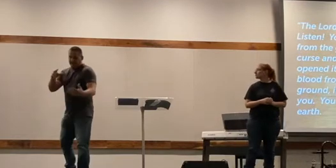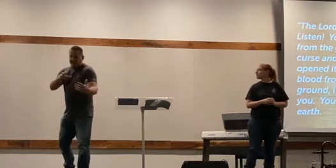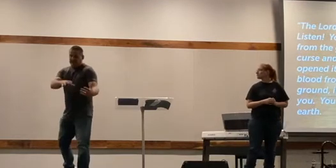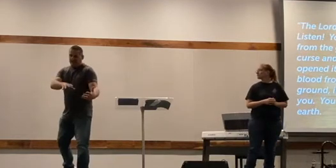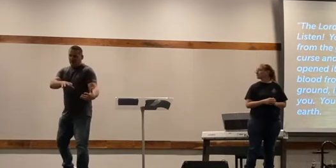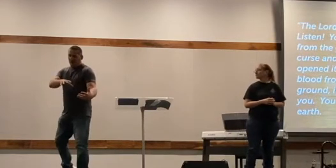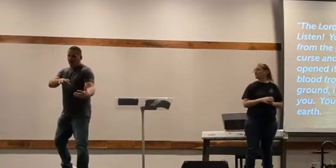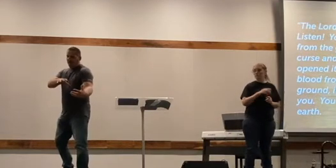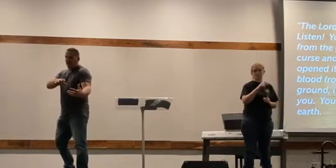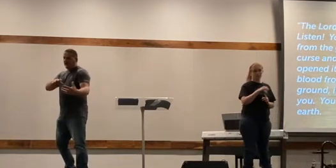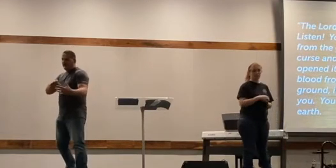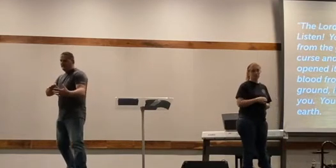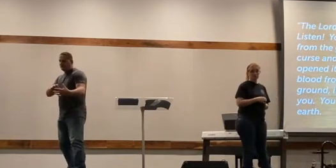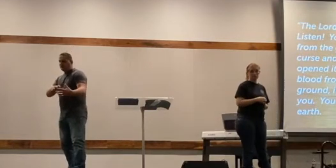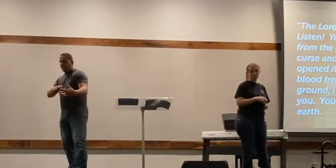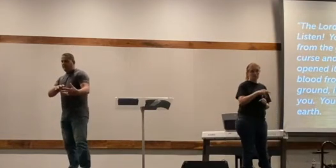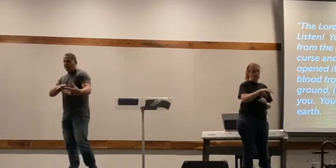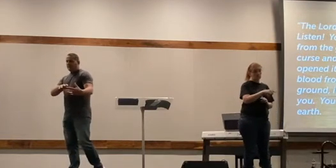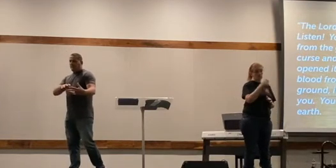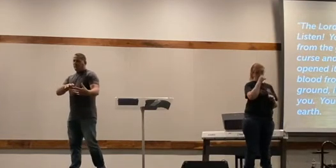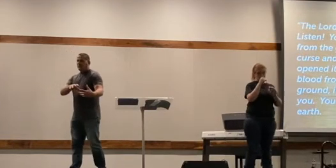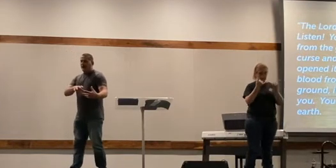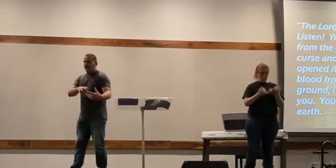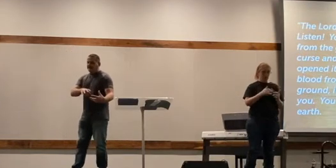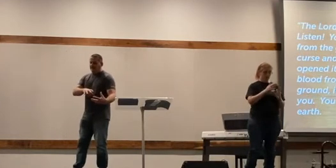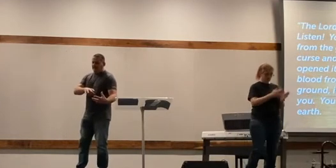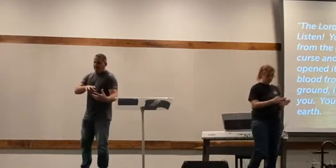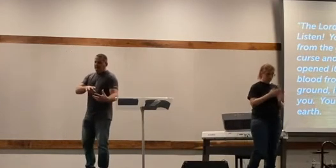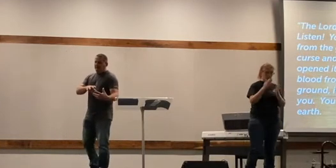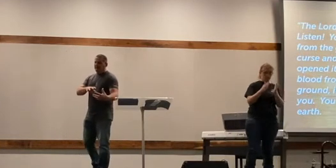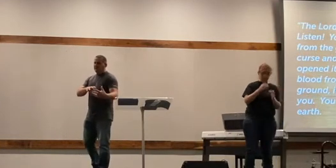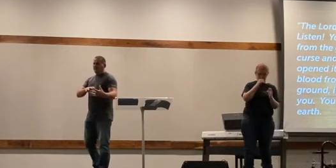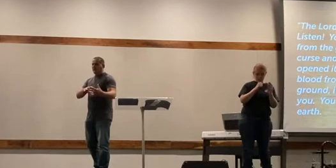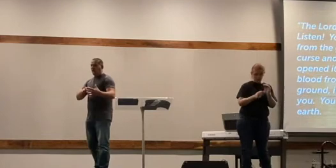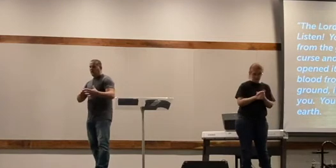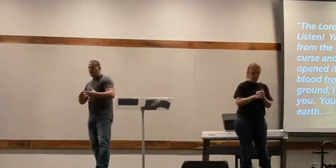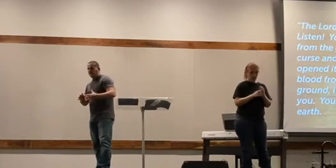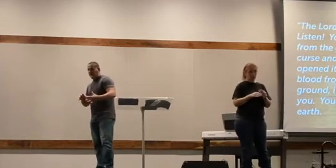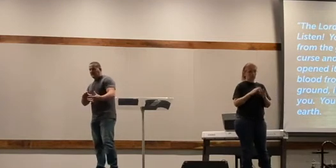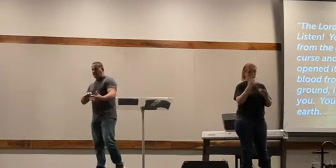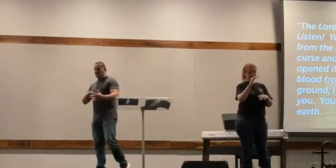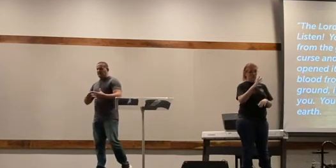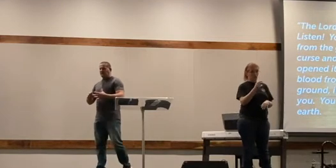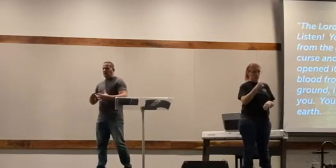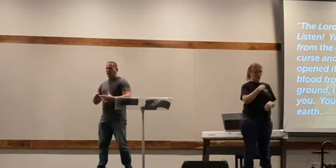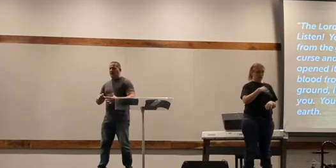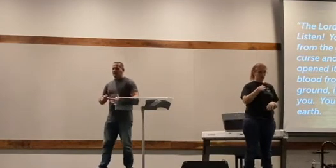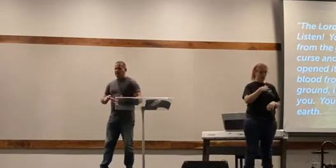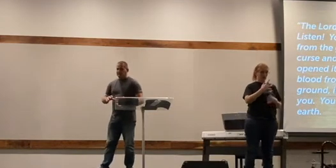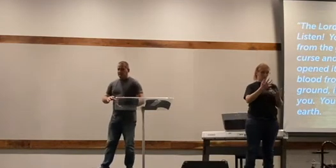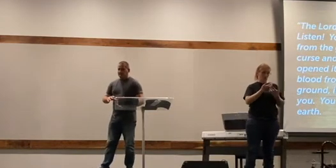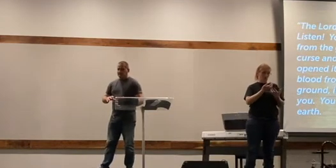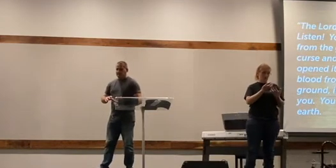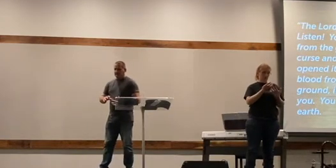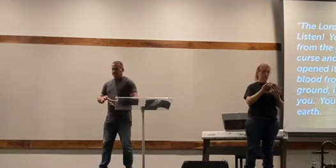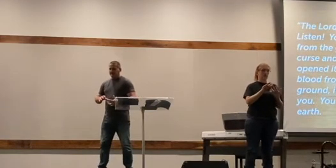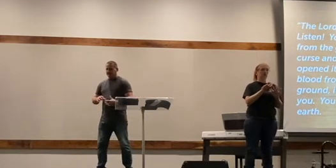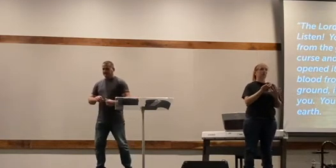Because they were on Hidden Street, God said, because of your own desires and because of your own wants.